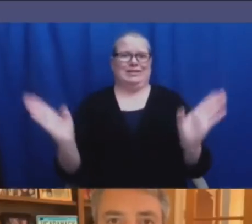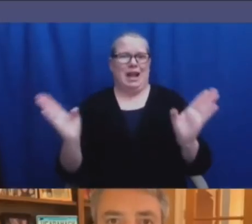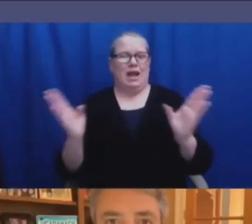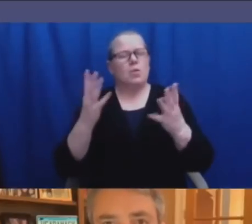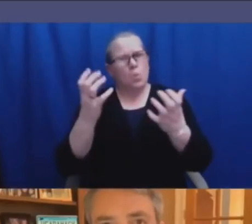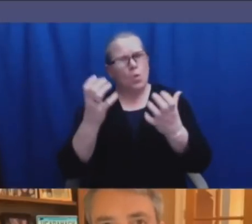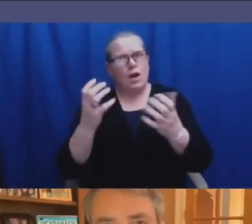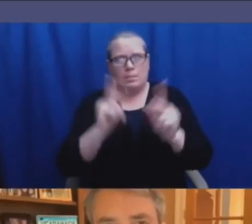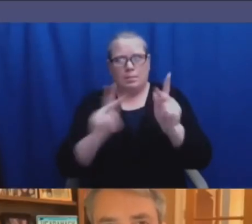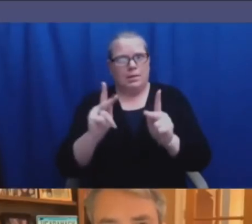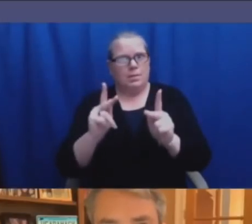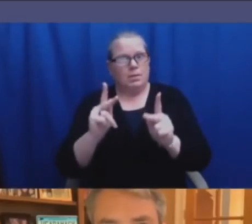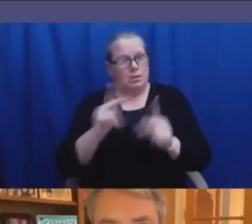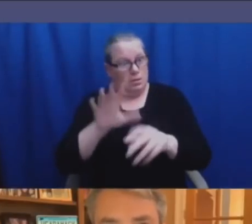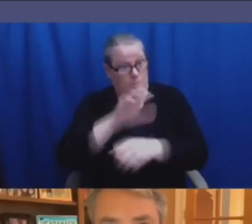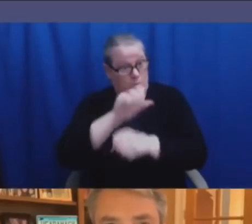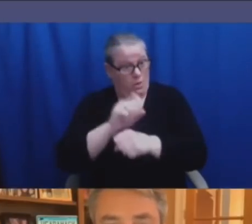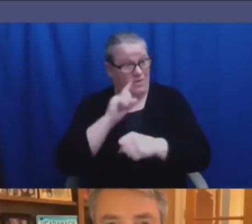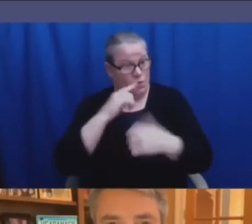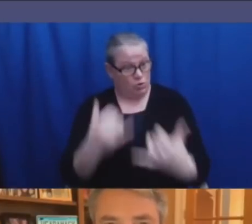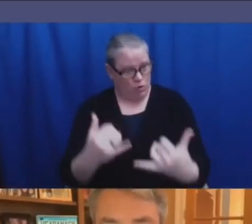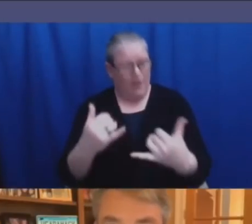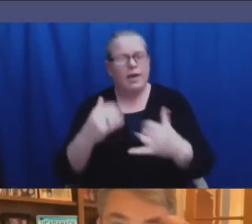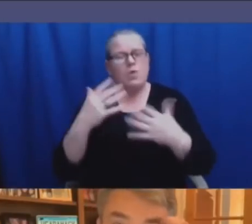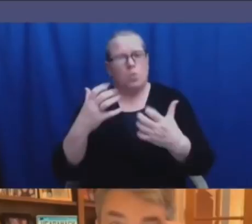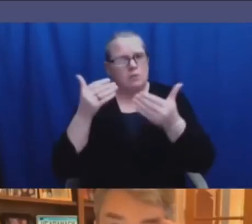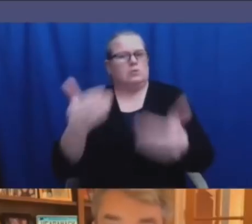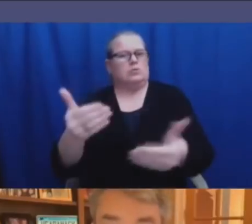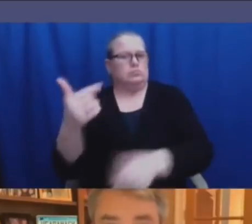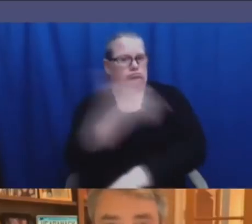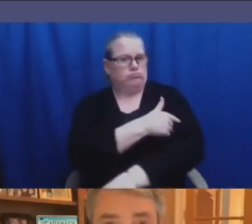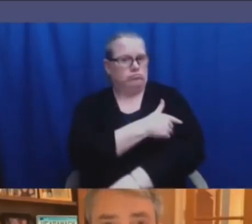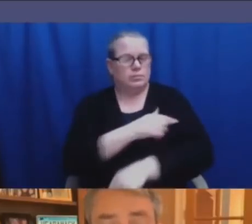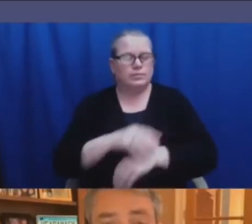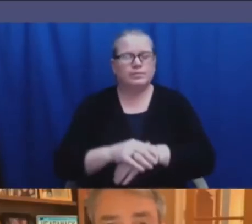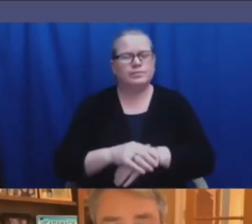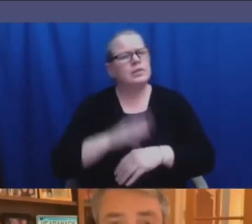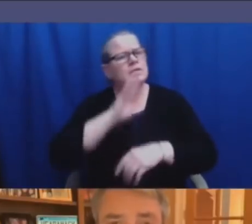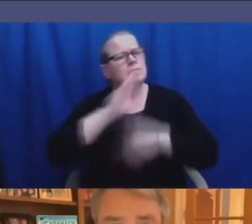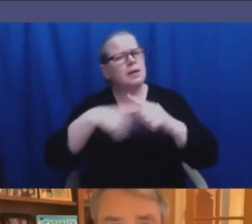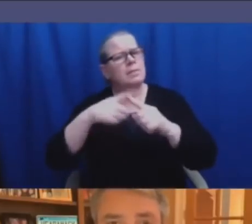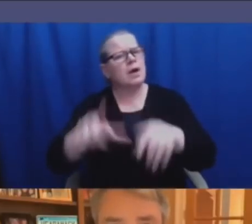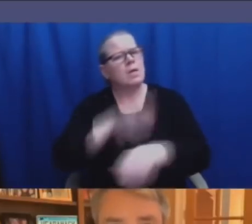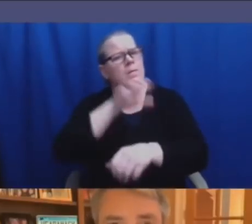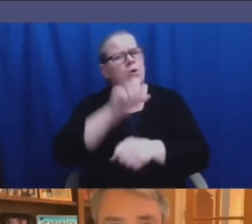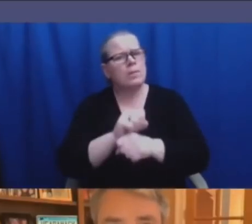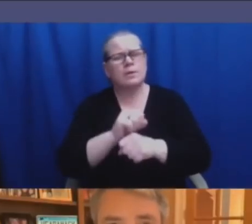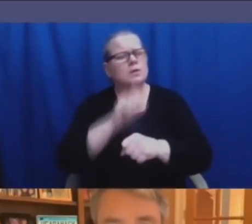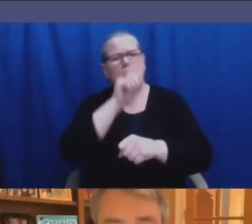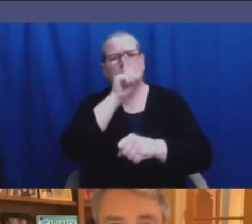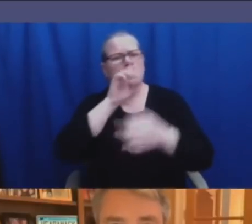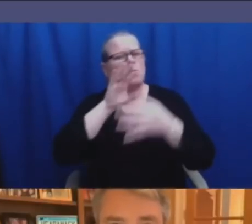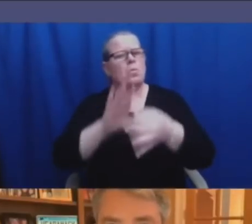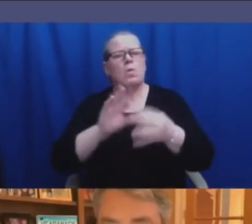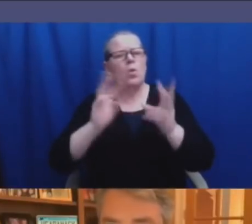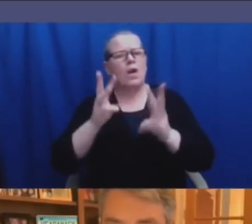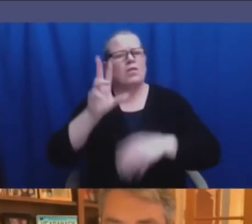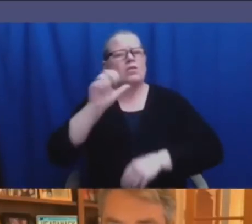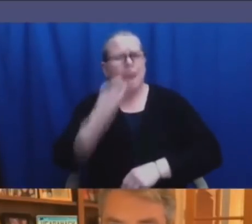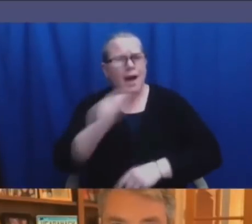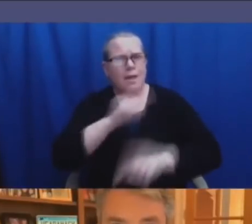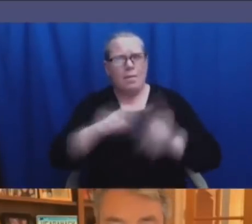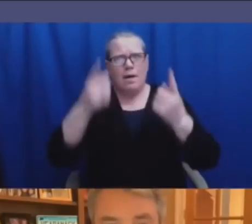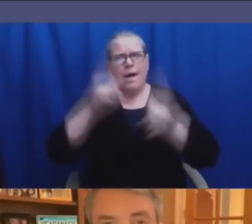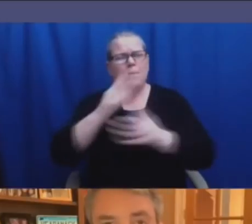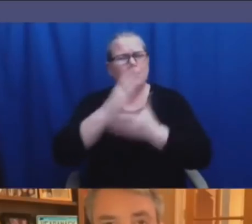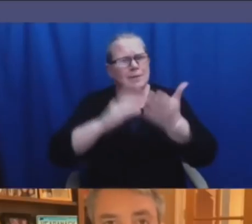canceled appointments, I don't believe this was weather related. Over the weekend, we heard a couple of hospitals canceling them just because they didn't have enough vaccine. I know when